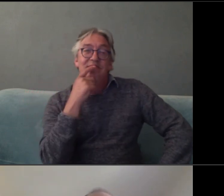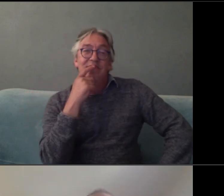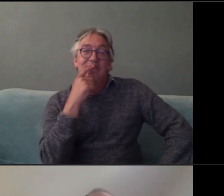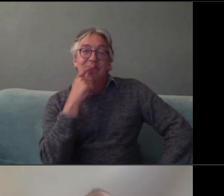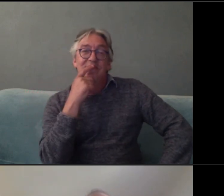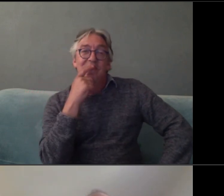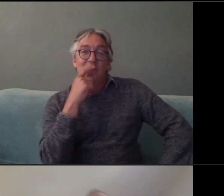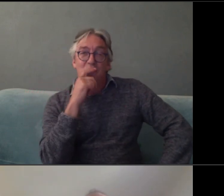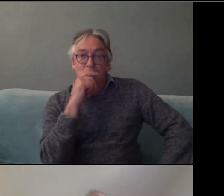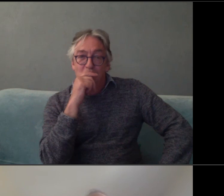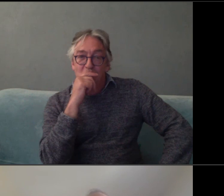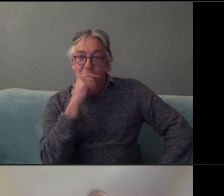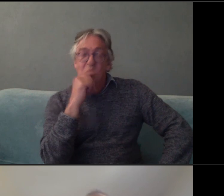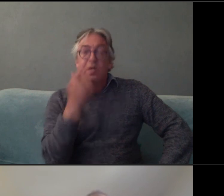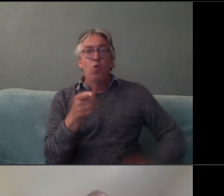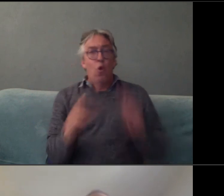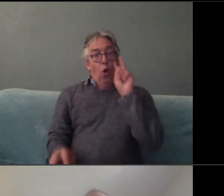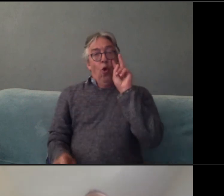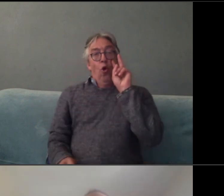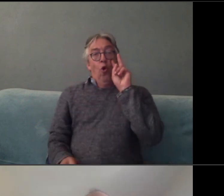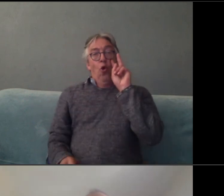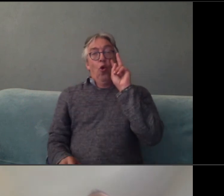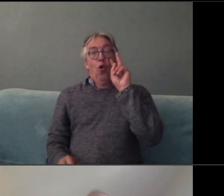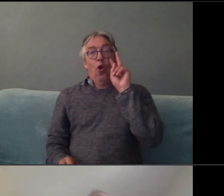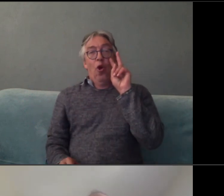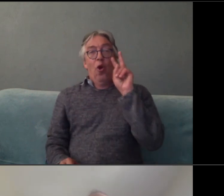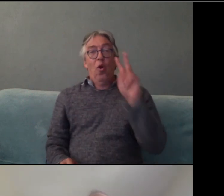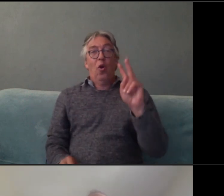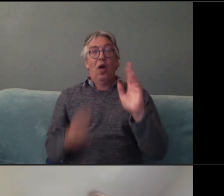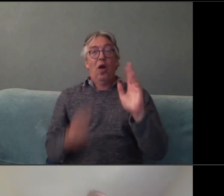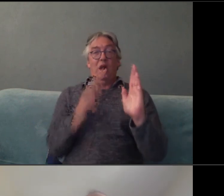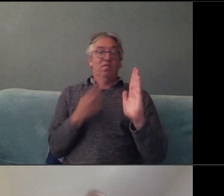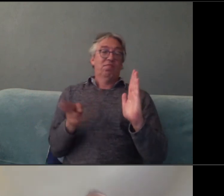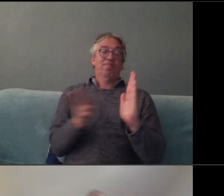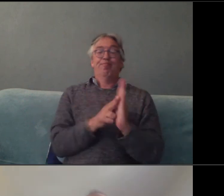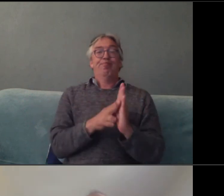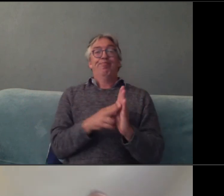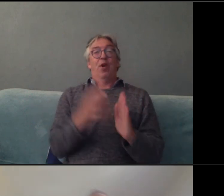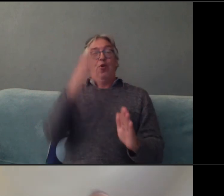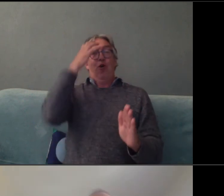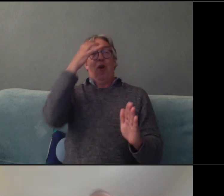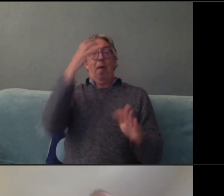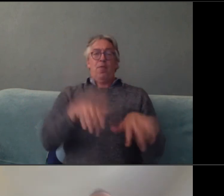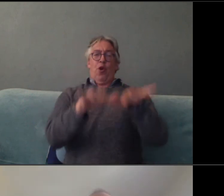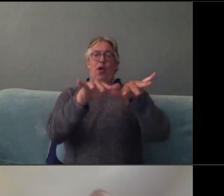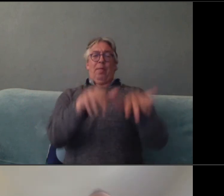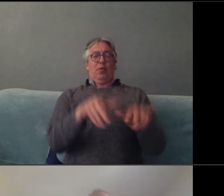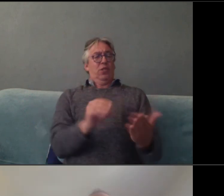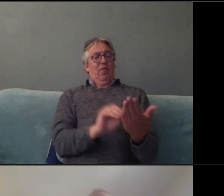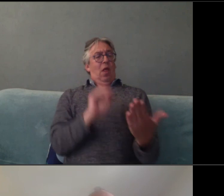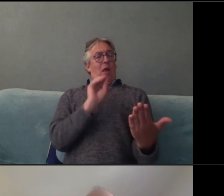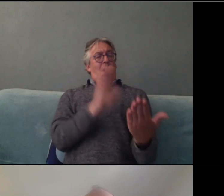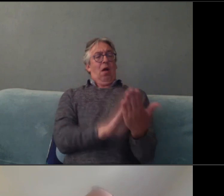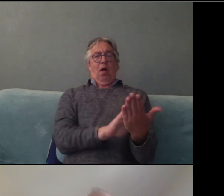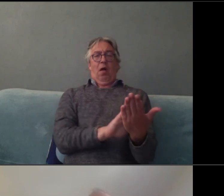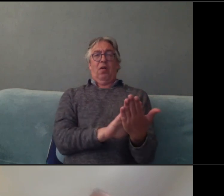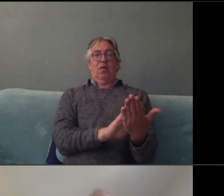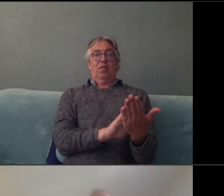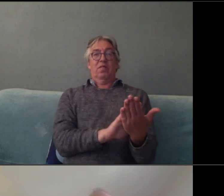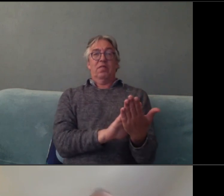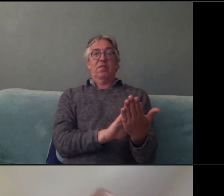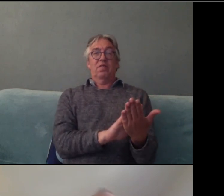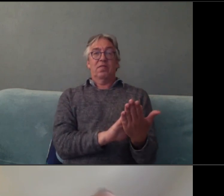the administrative status that is awarded to people through process of assessment, that gives them a category